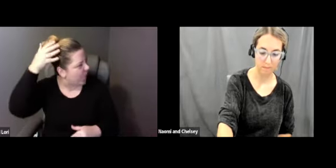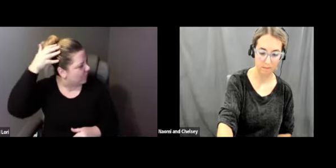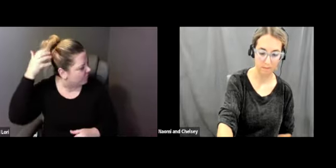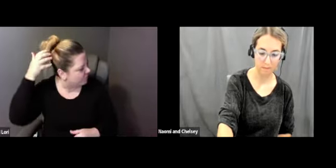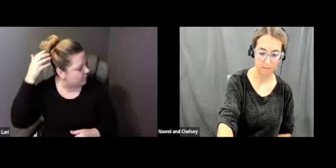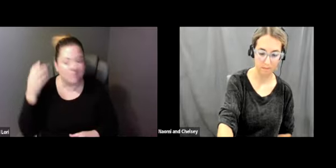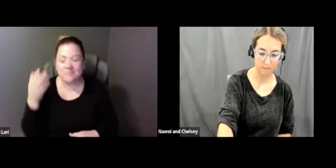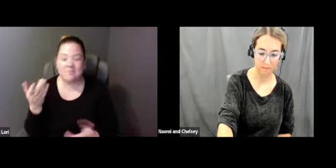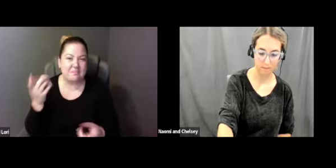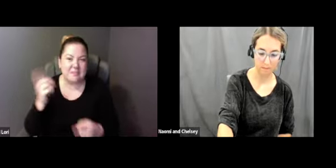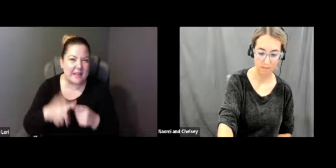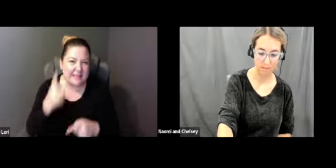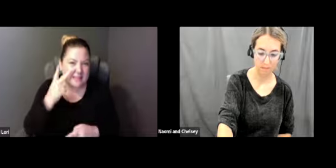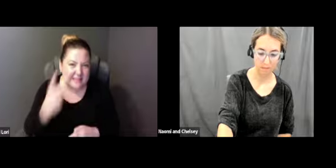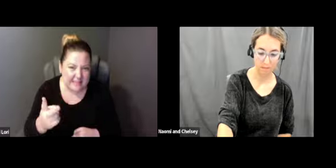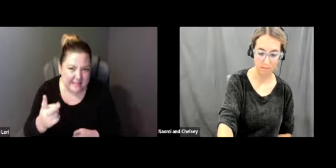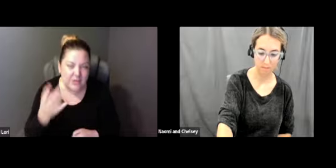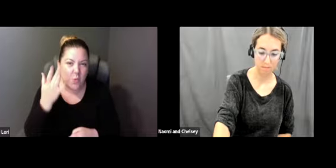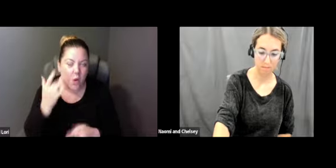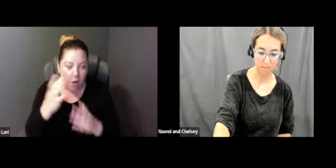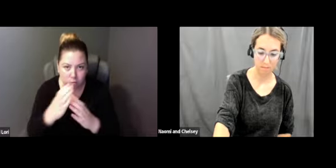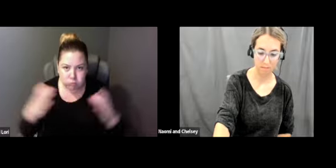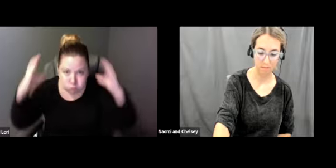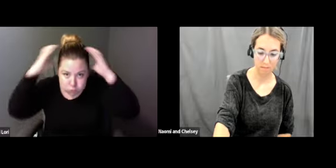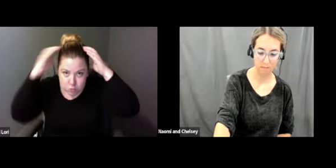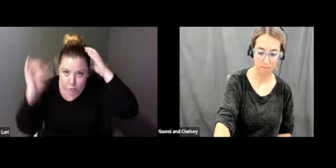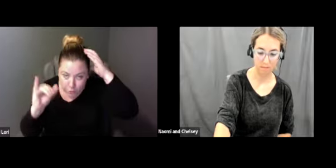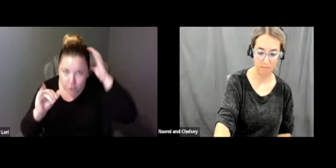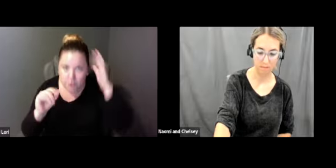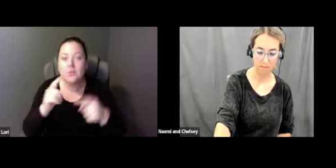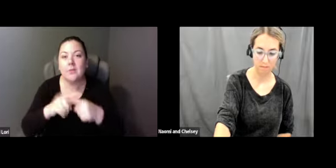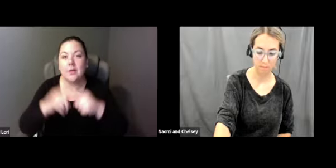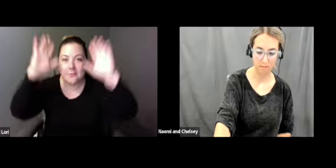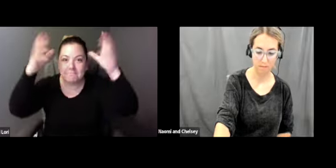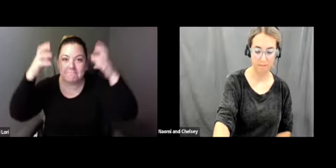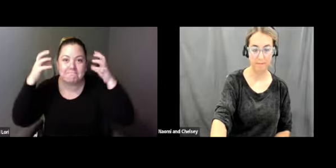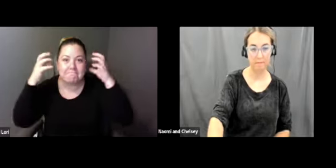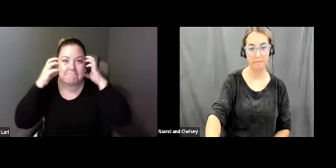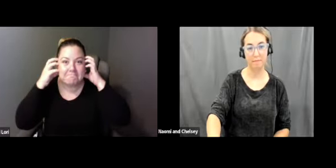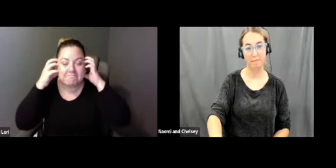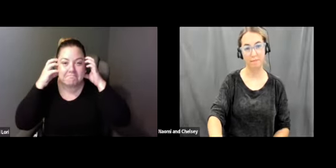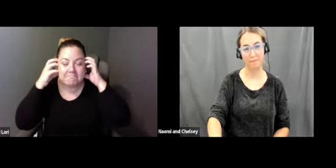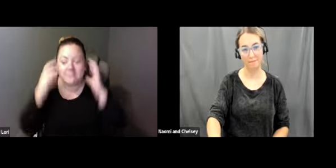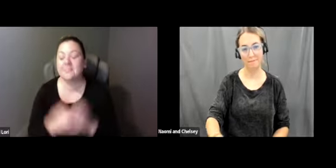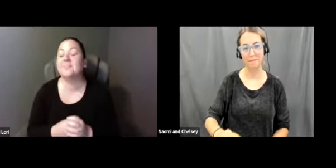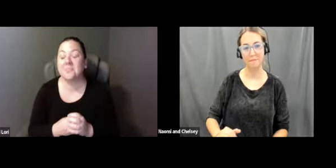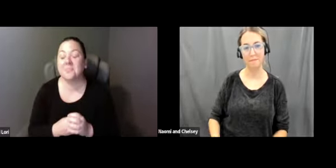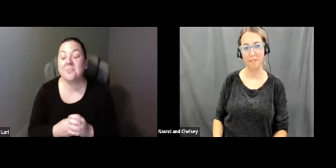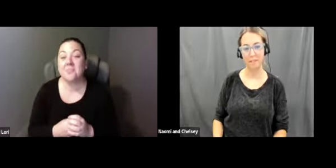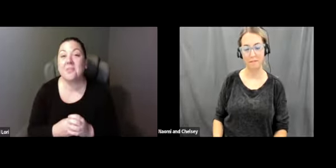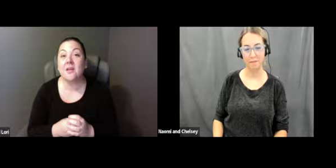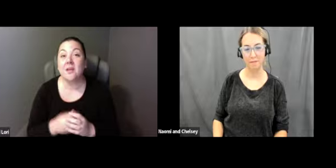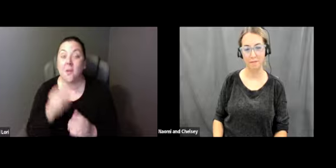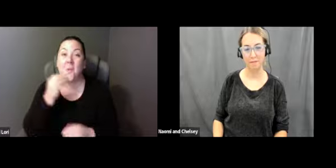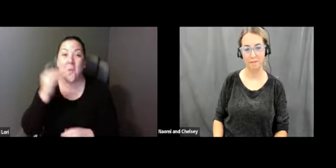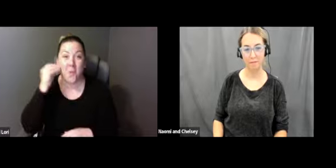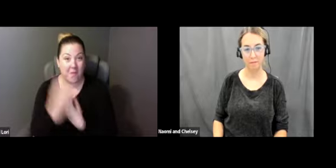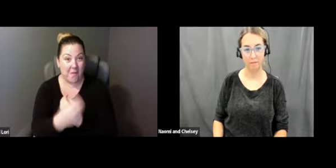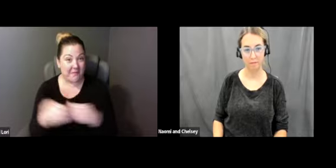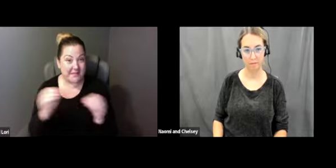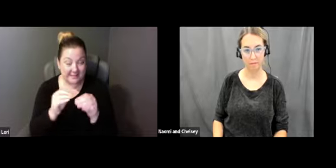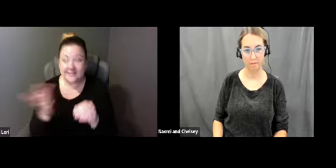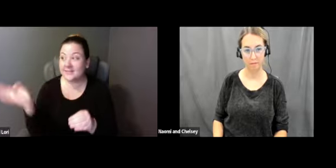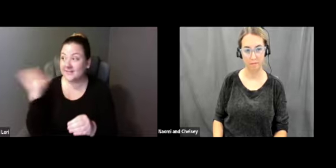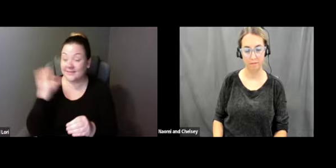You also might not notice that because my hair is pulled back and I have on headsets to cover it. I am in my home office,